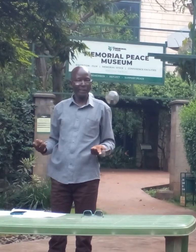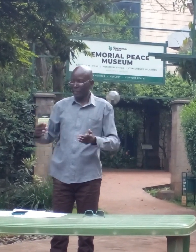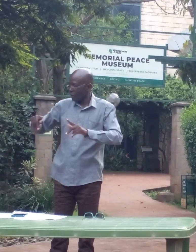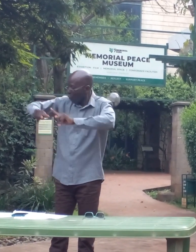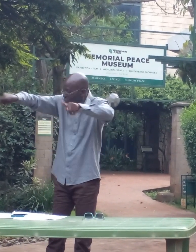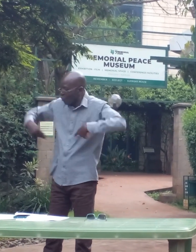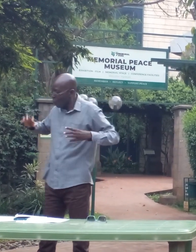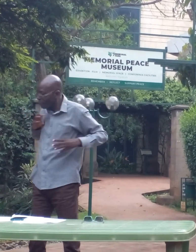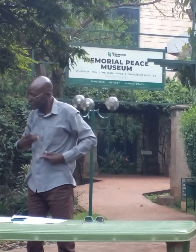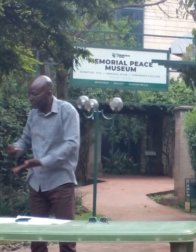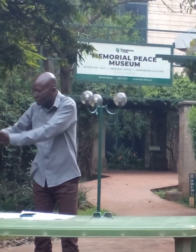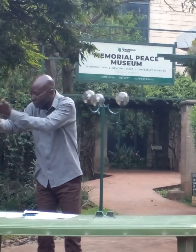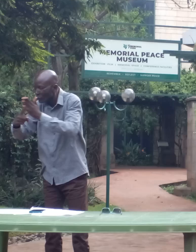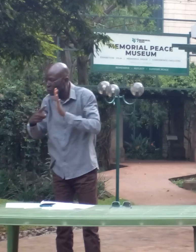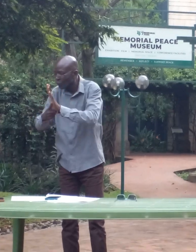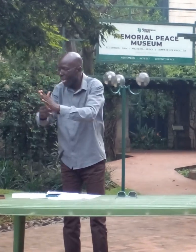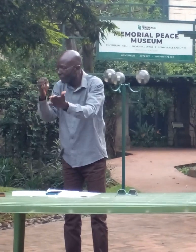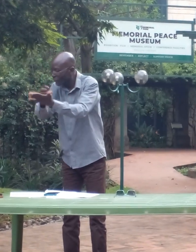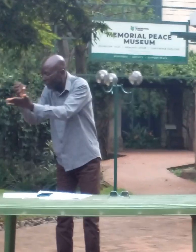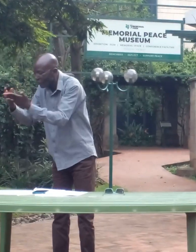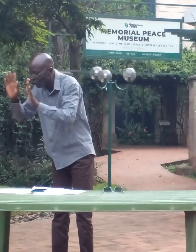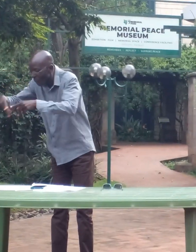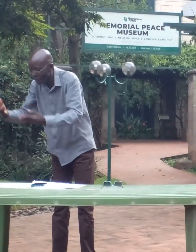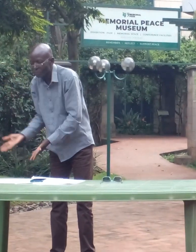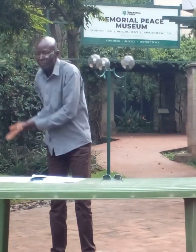me, the president. We are, as the federation body, we have the